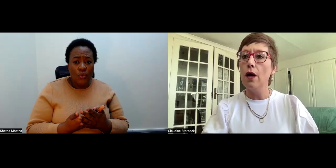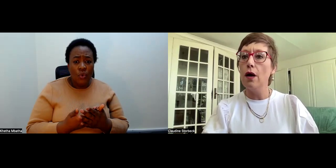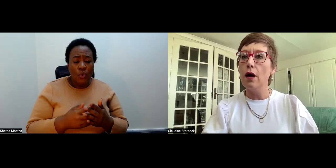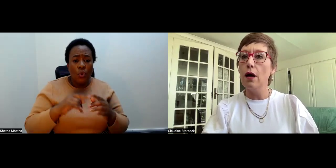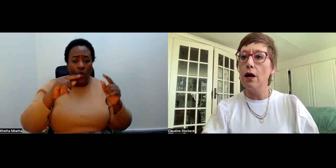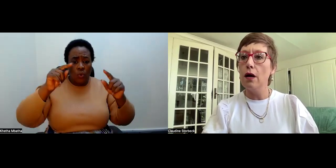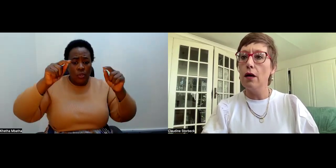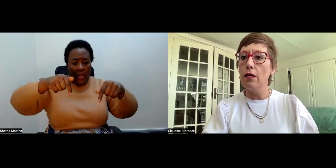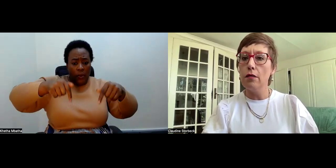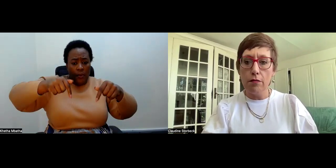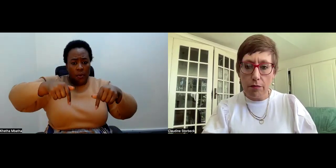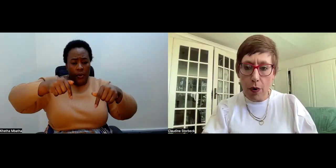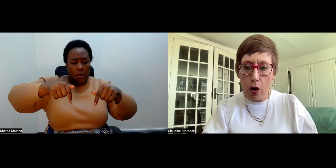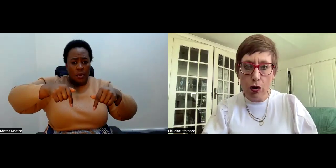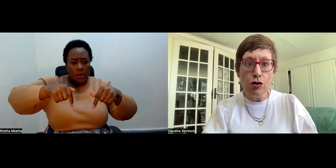your